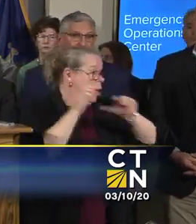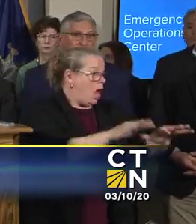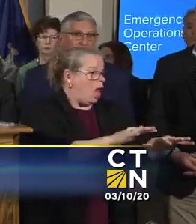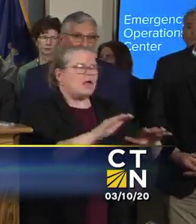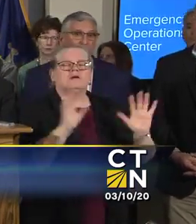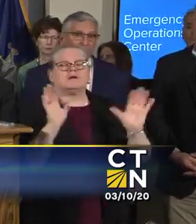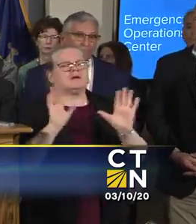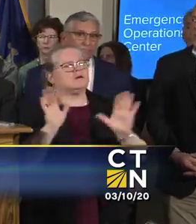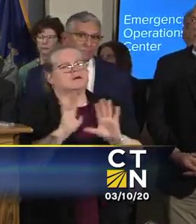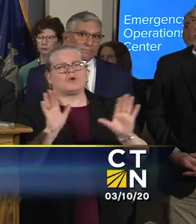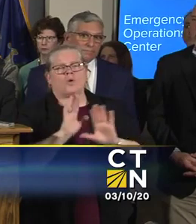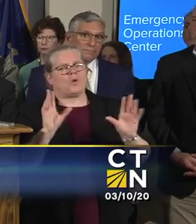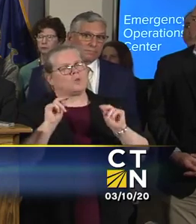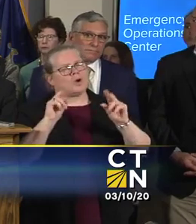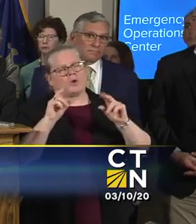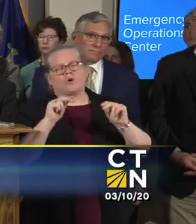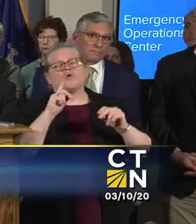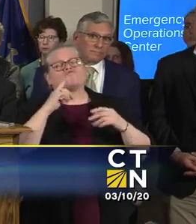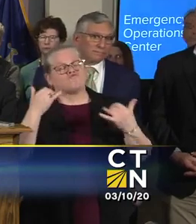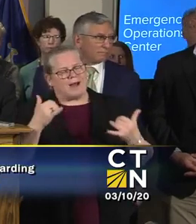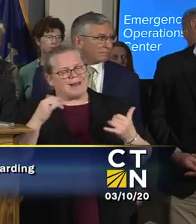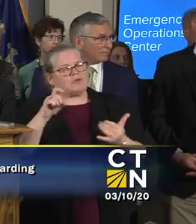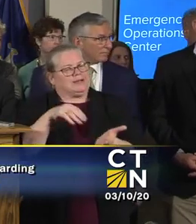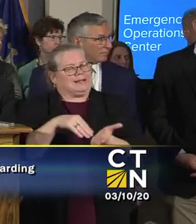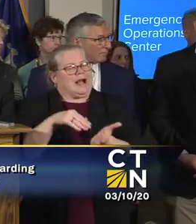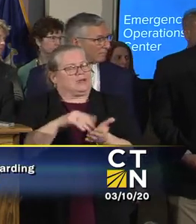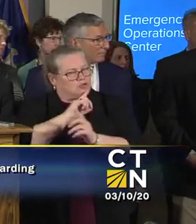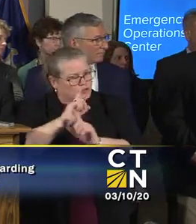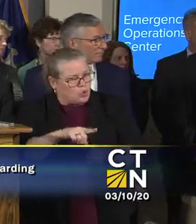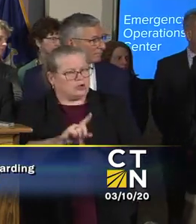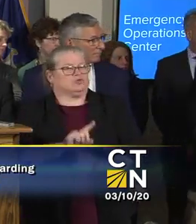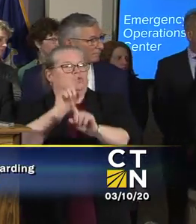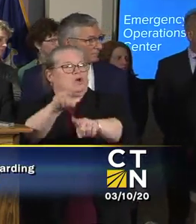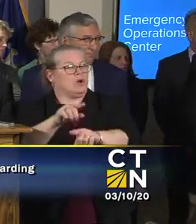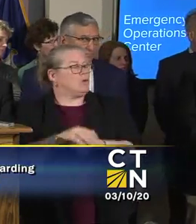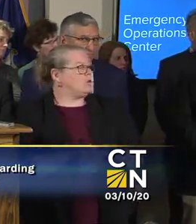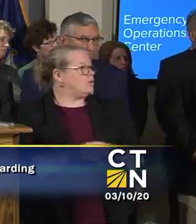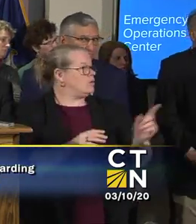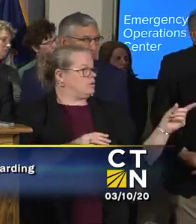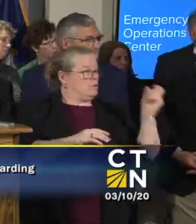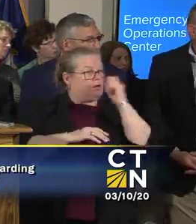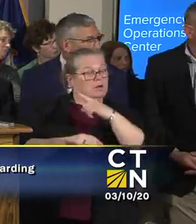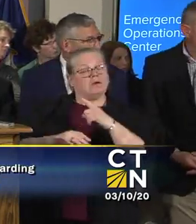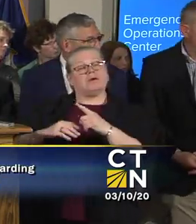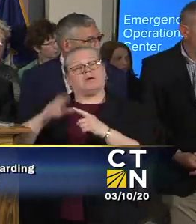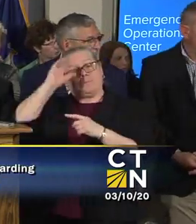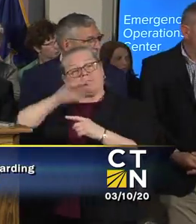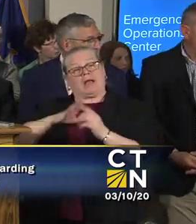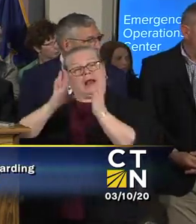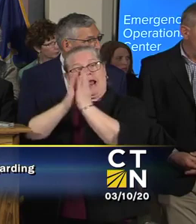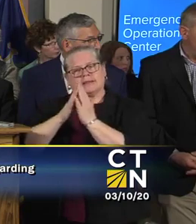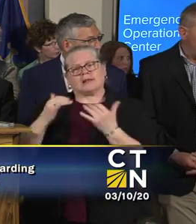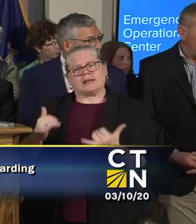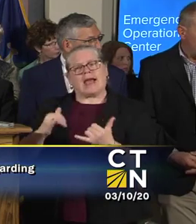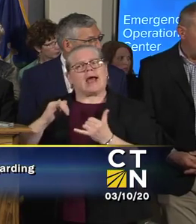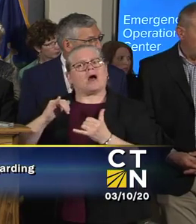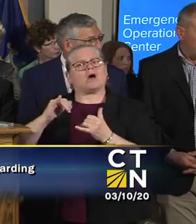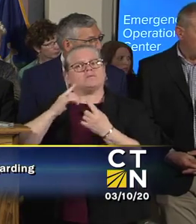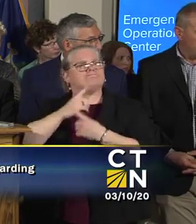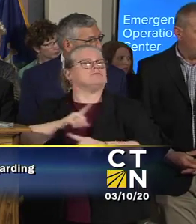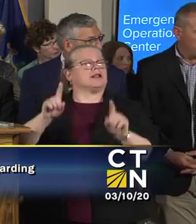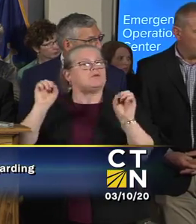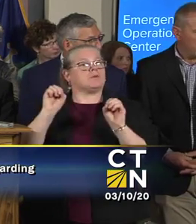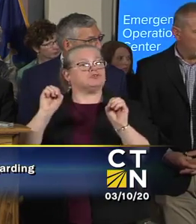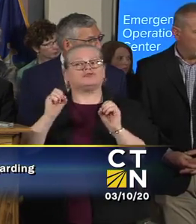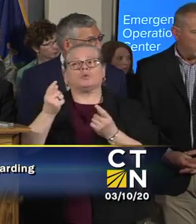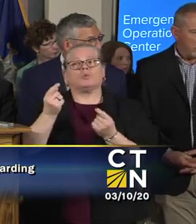go there. If that changes in time, we'll let you know. Governor, now that you've declared the state of emergency, what precise actions are you going to be taking? Are you going to be